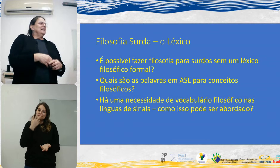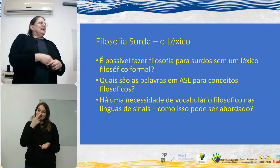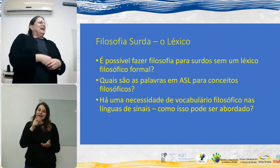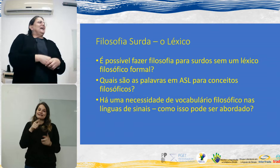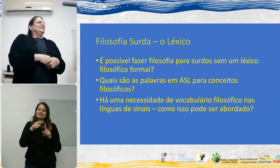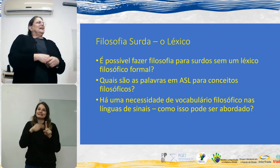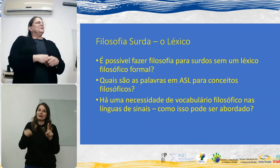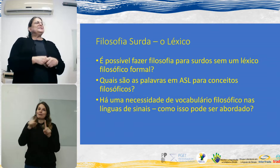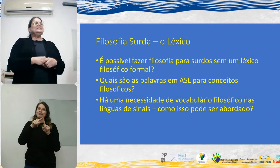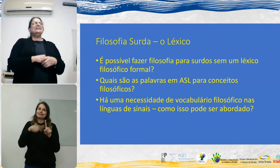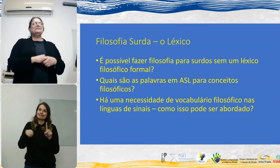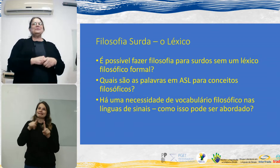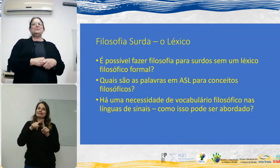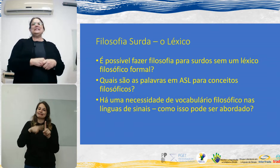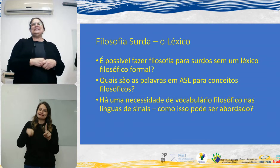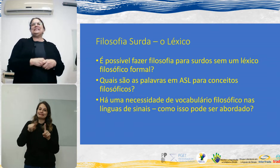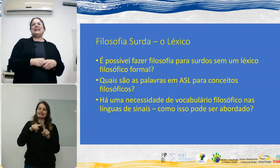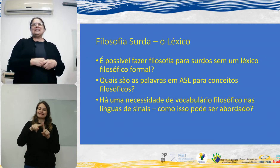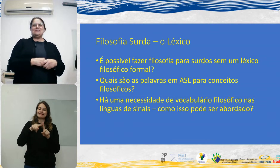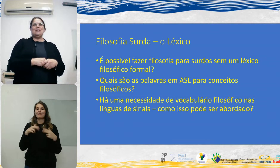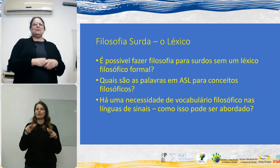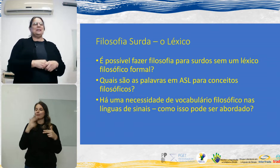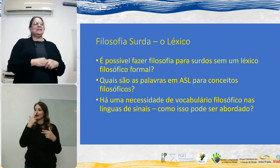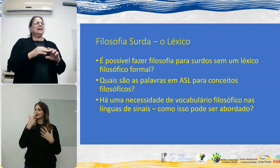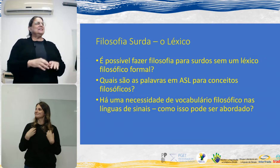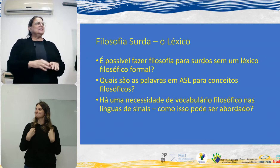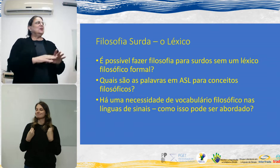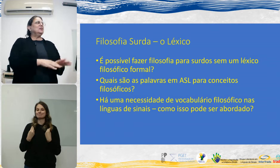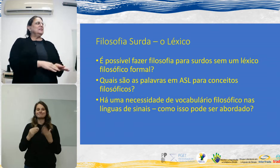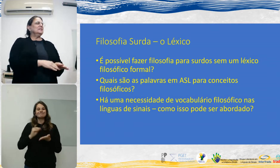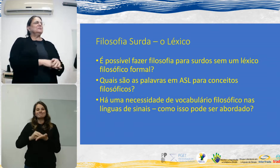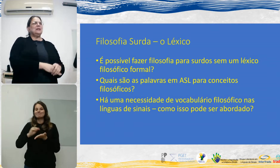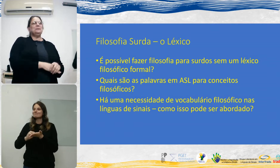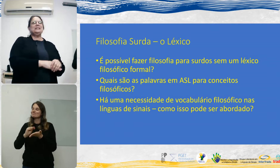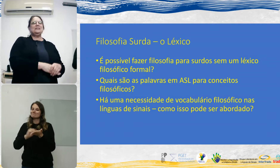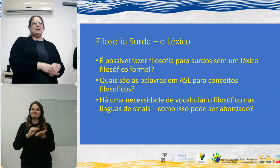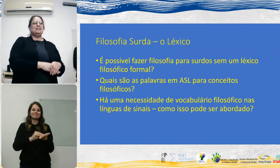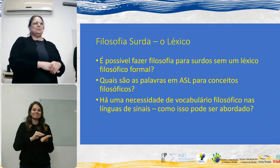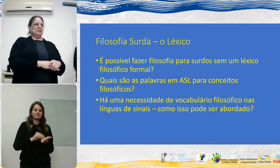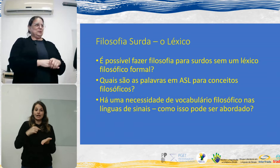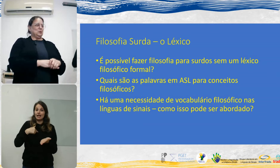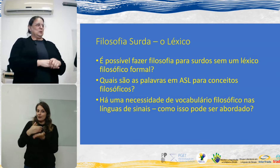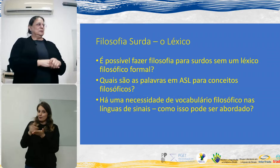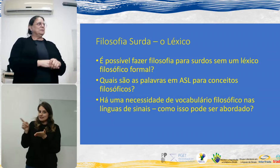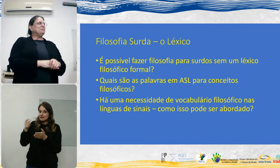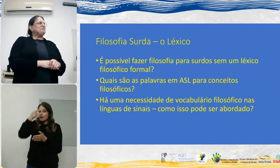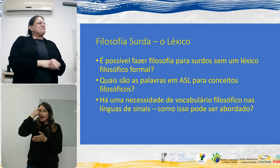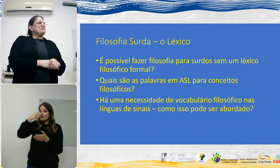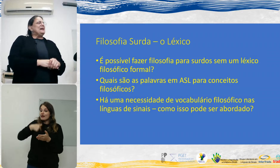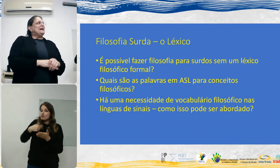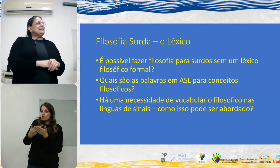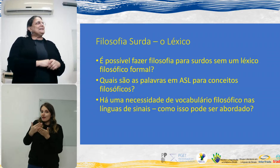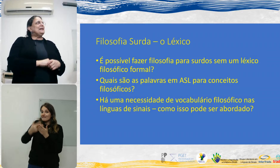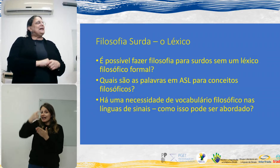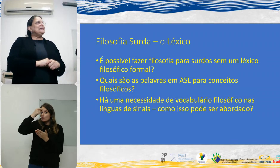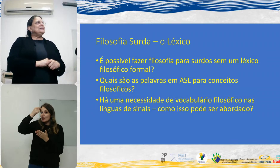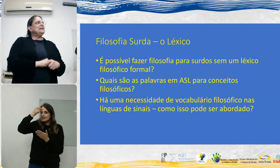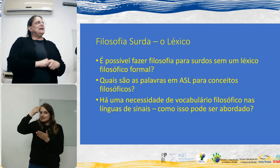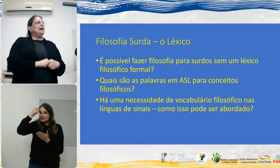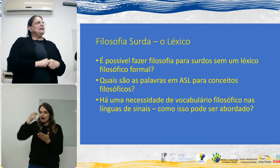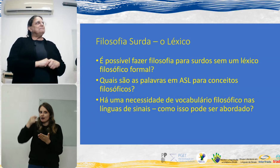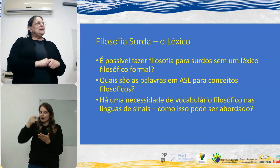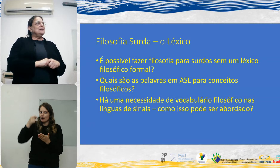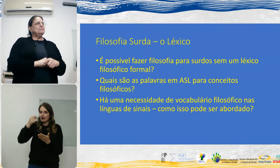cycle. And I was never really satisfied with it. I started this when I was in graduate school, and